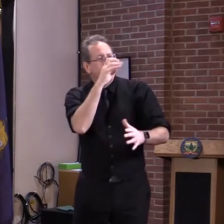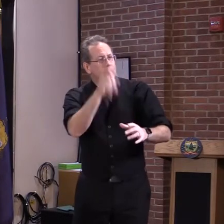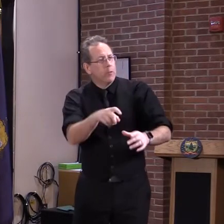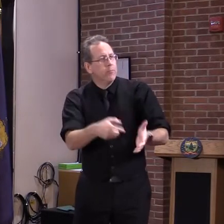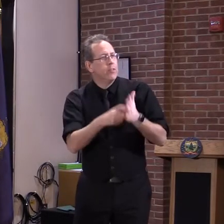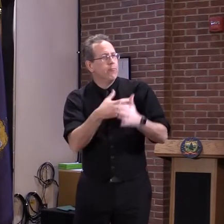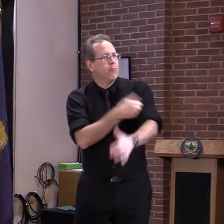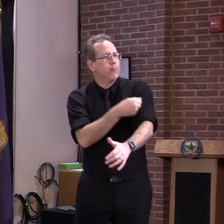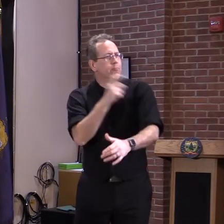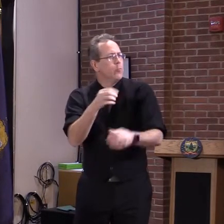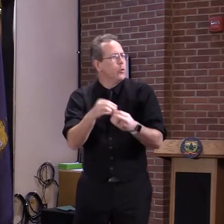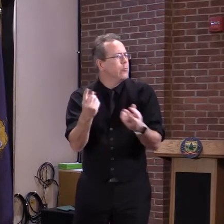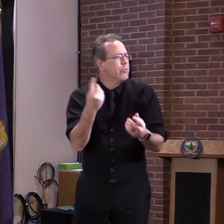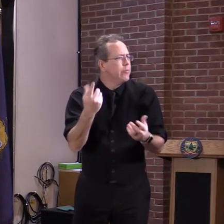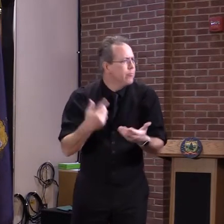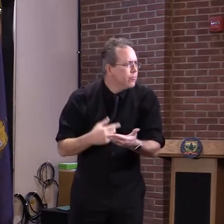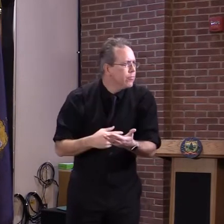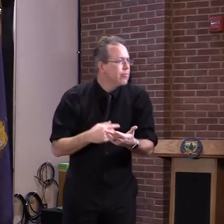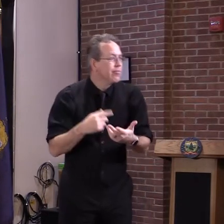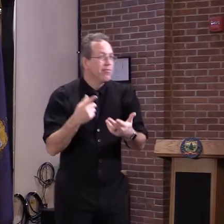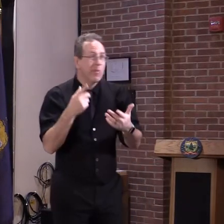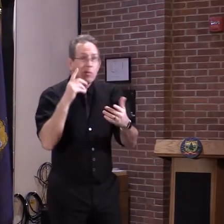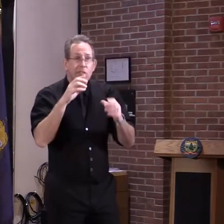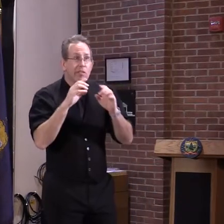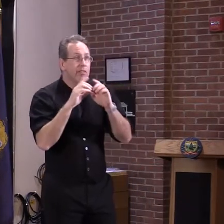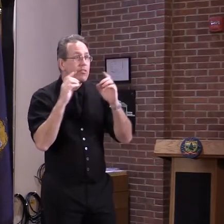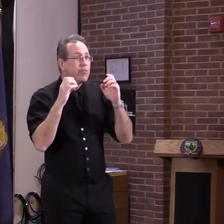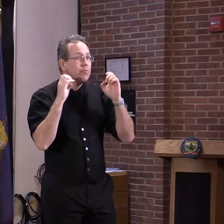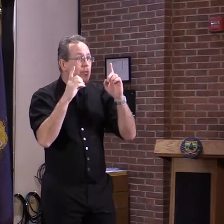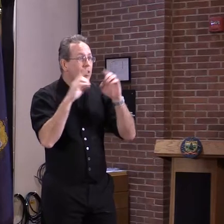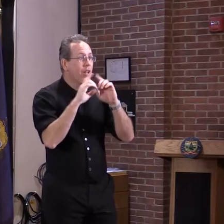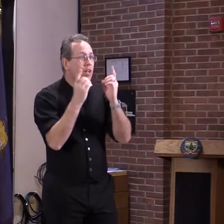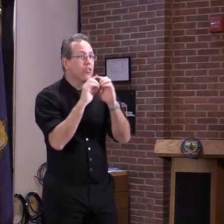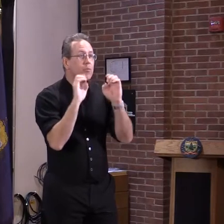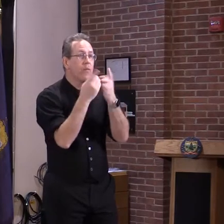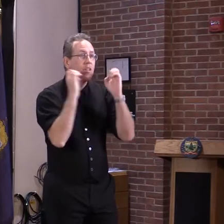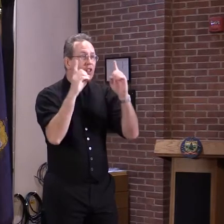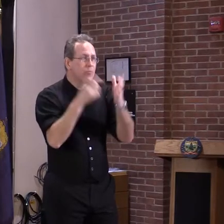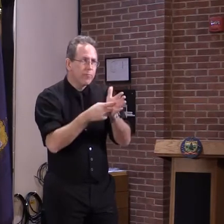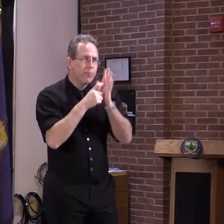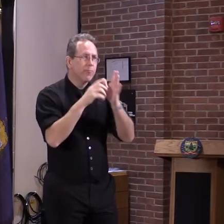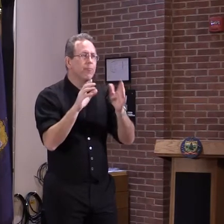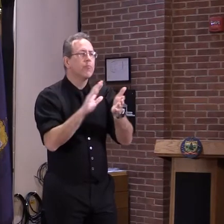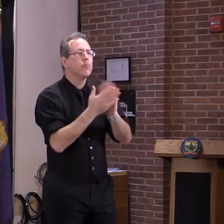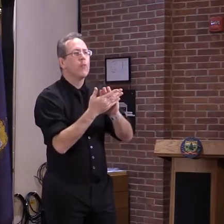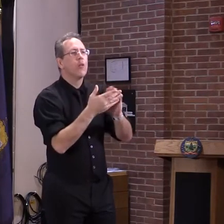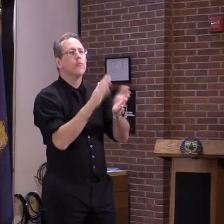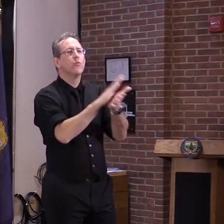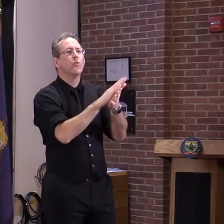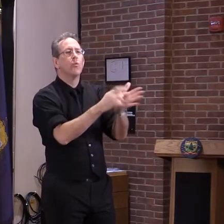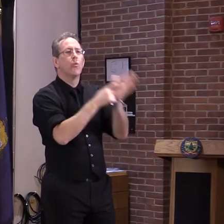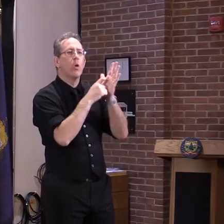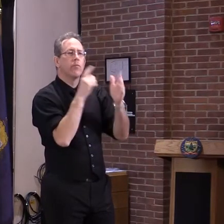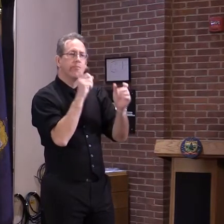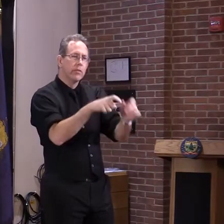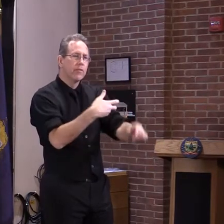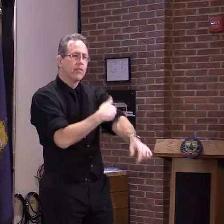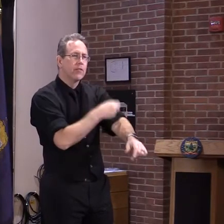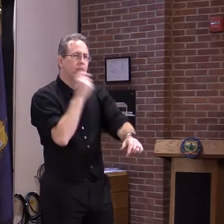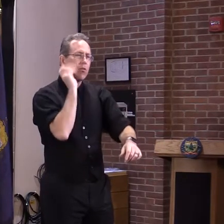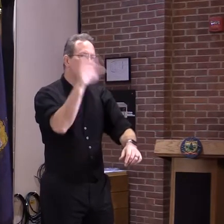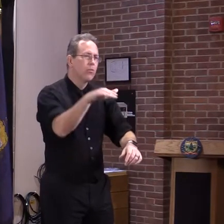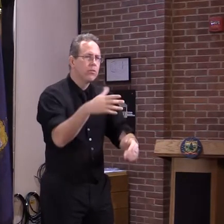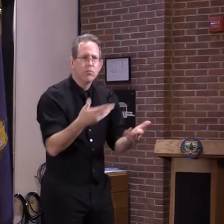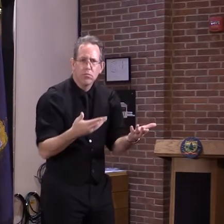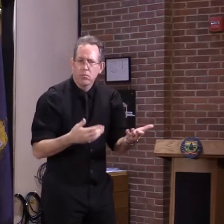be, making the COVID vaccine one of the requirements for students to stay in school? Yeah, I wouldn't